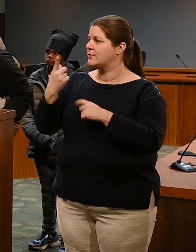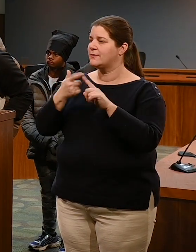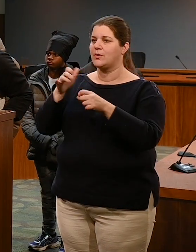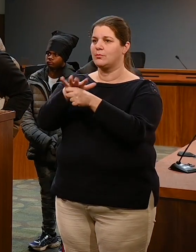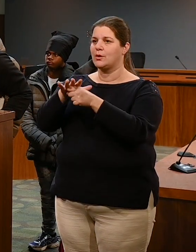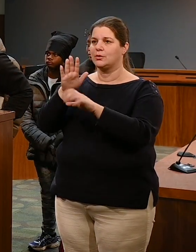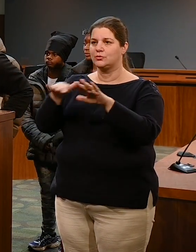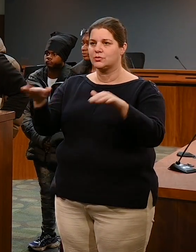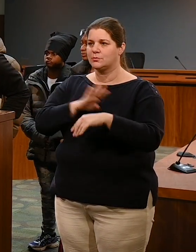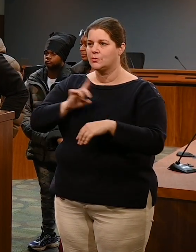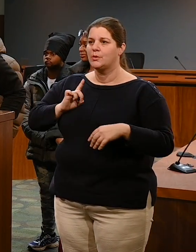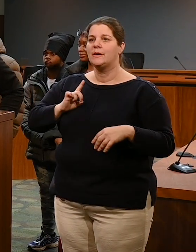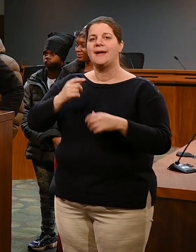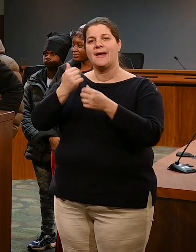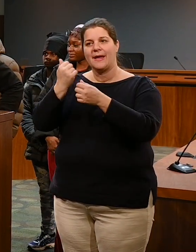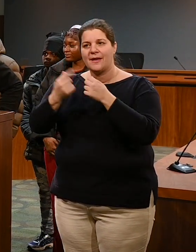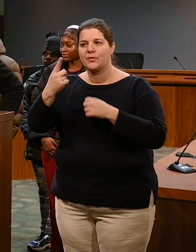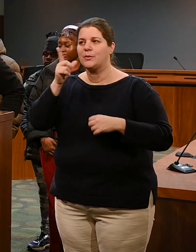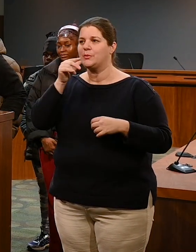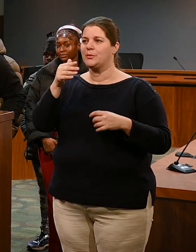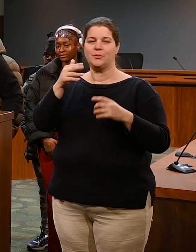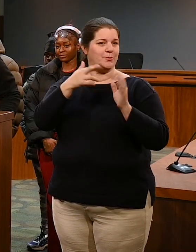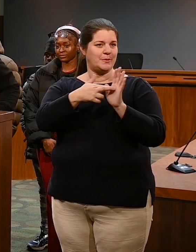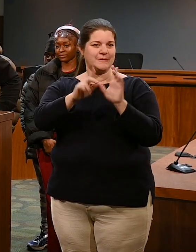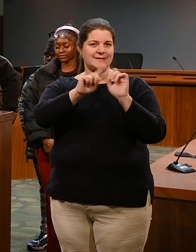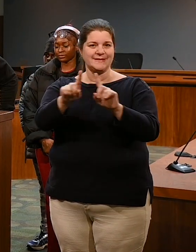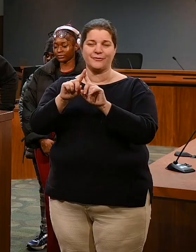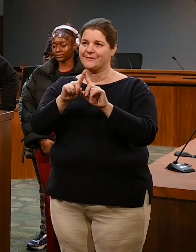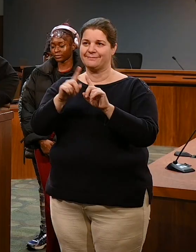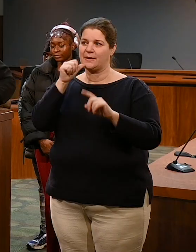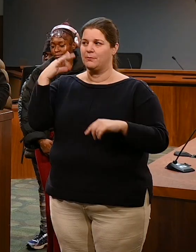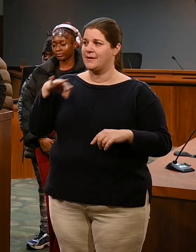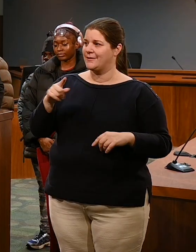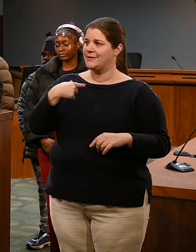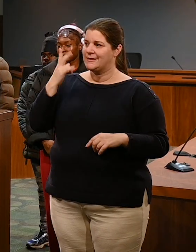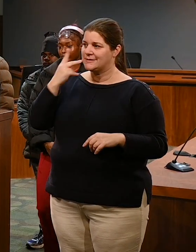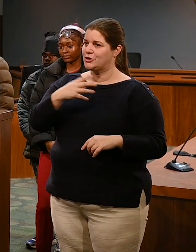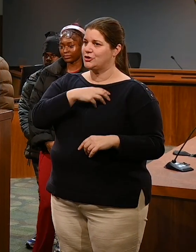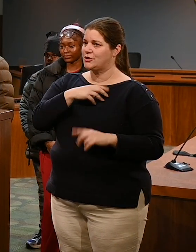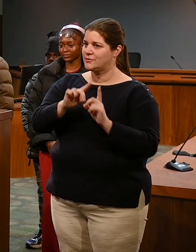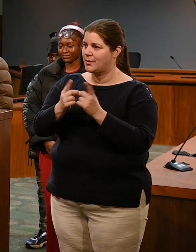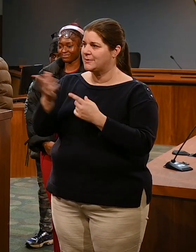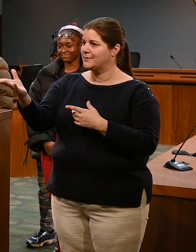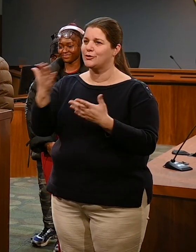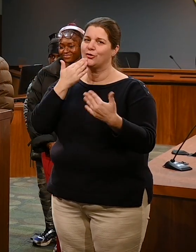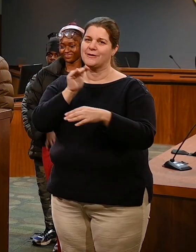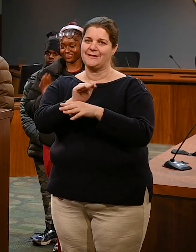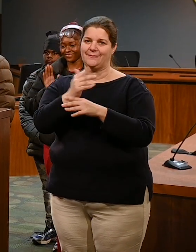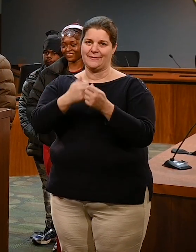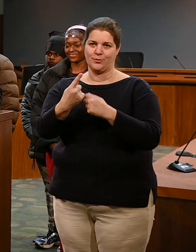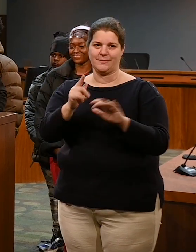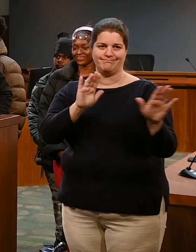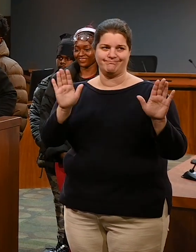board, everyone that has other nonprofits from the sheriff department. Good evening to everybody.